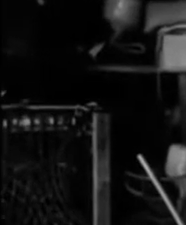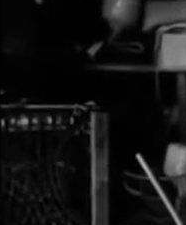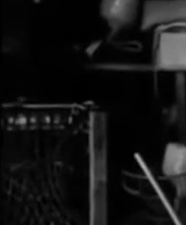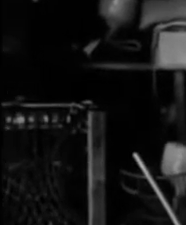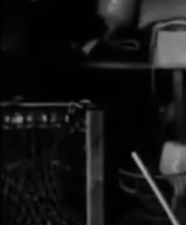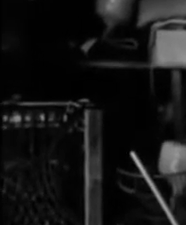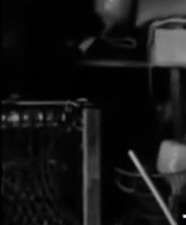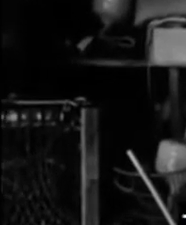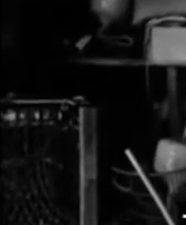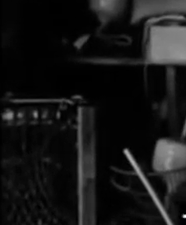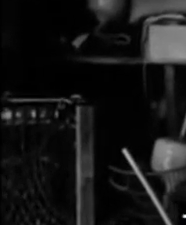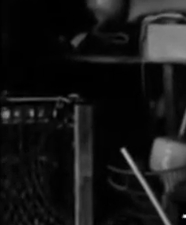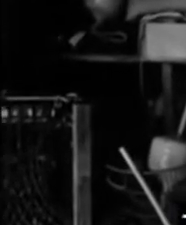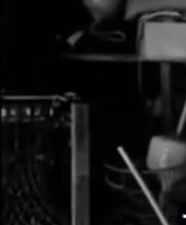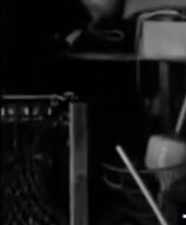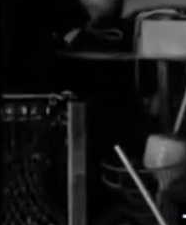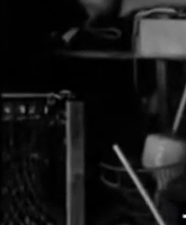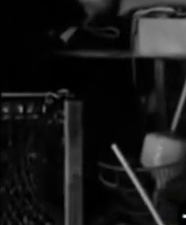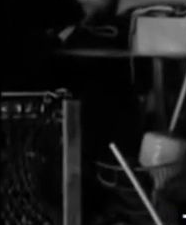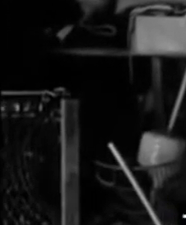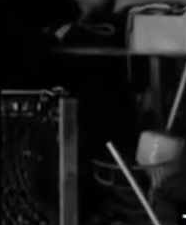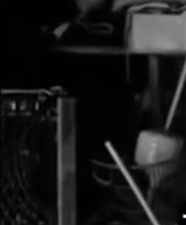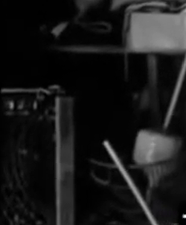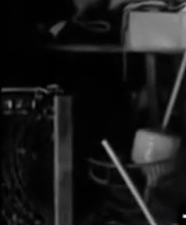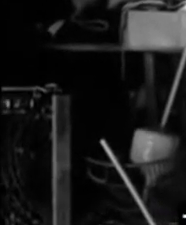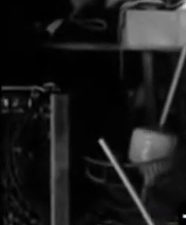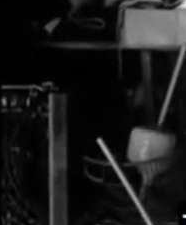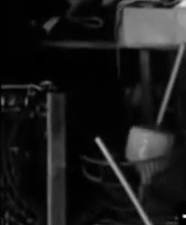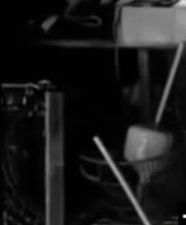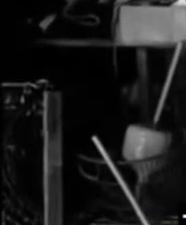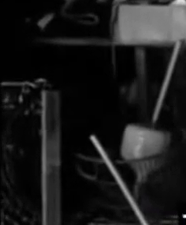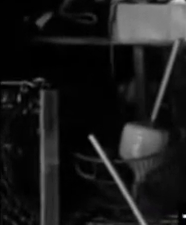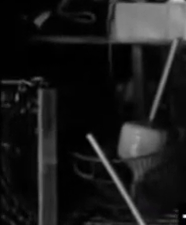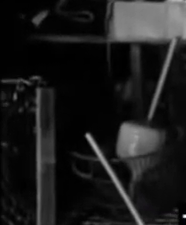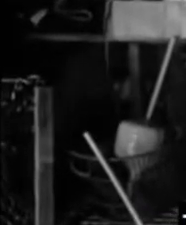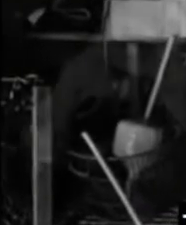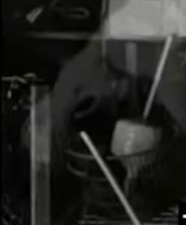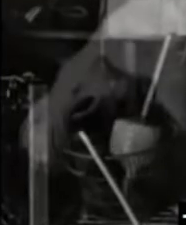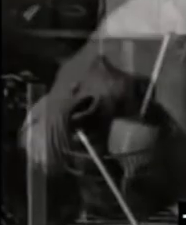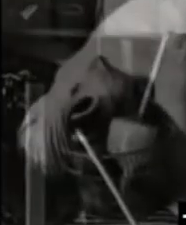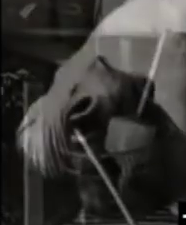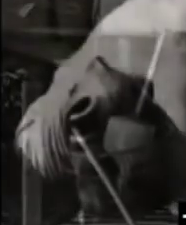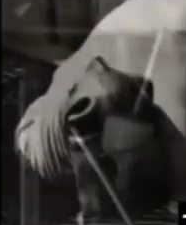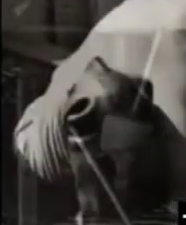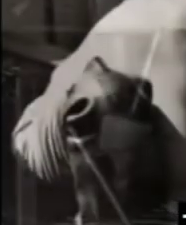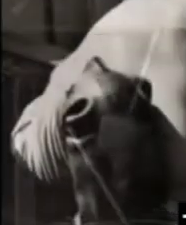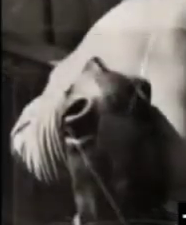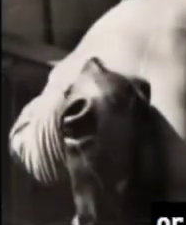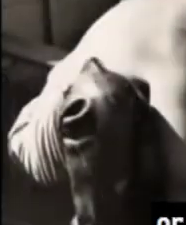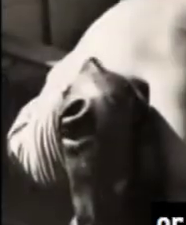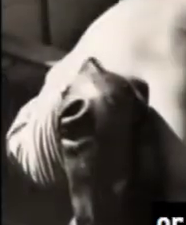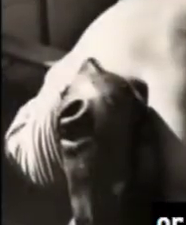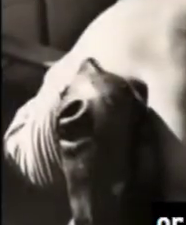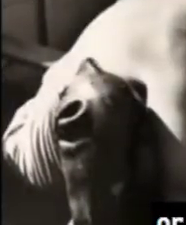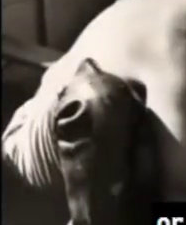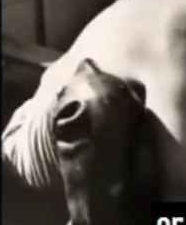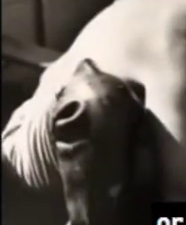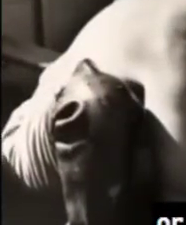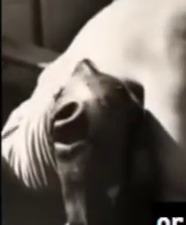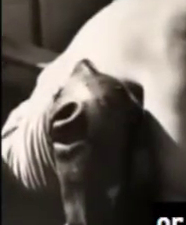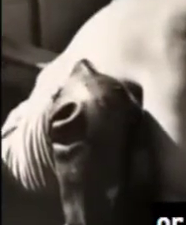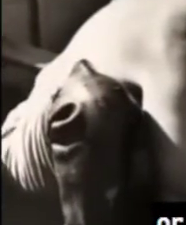Okay. Oh, dear. So all I ever want to do is go fishing. I went with my father when I was, I guess